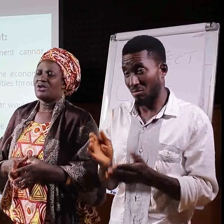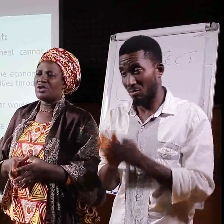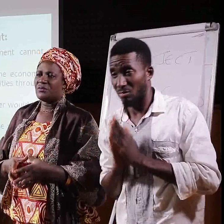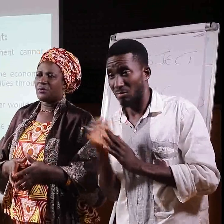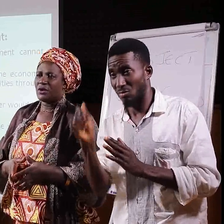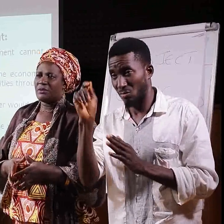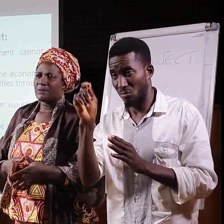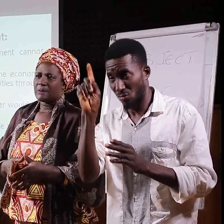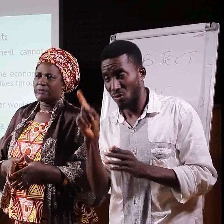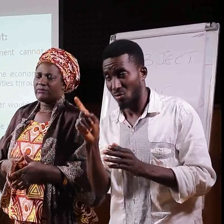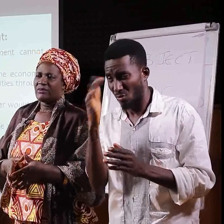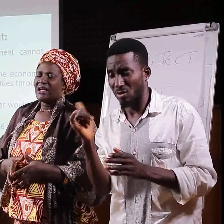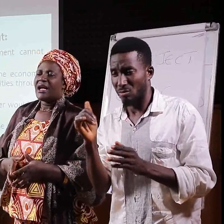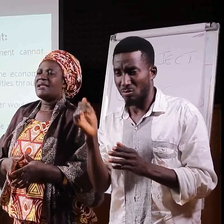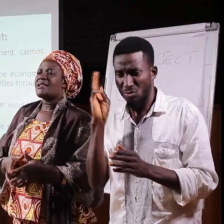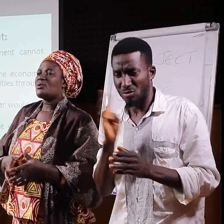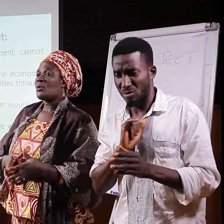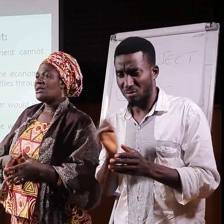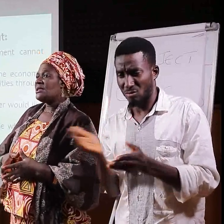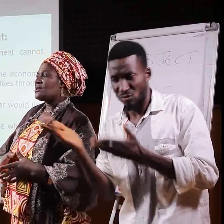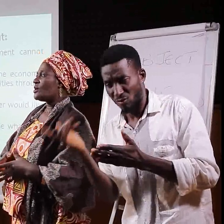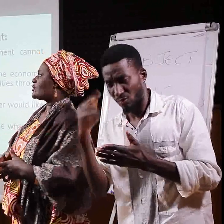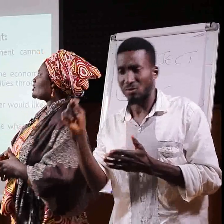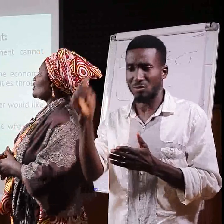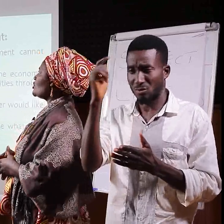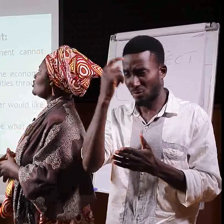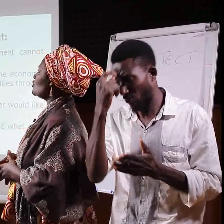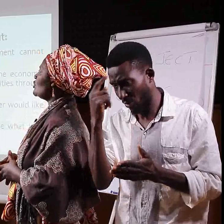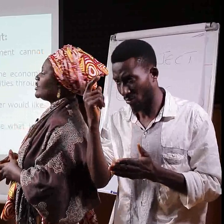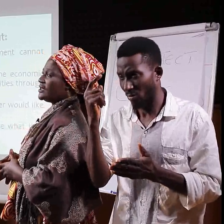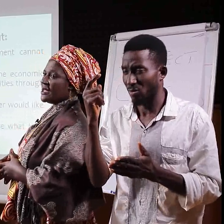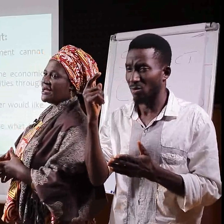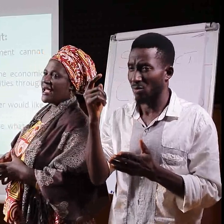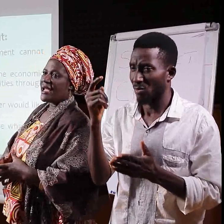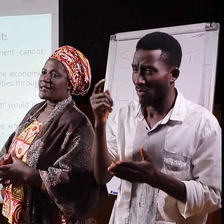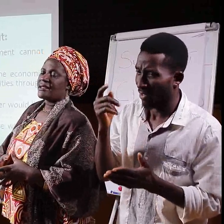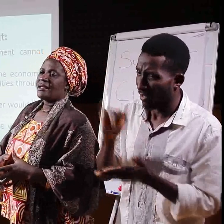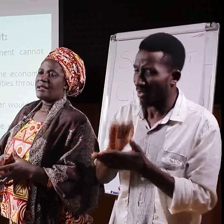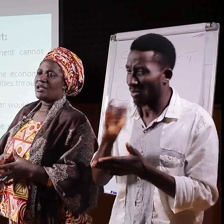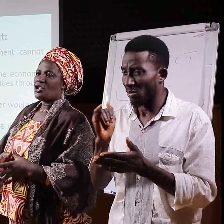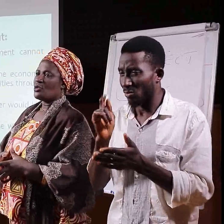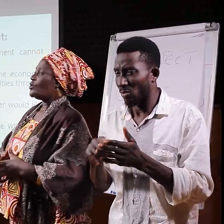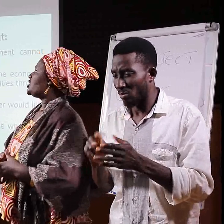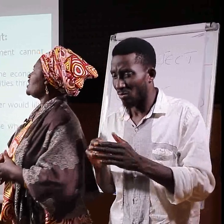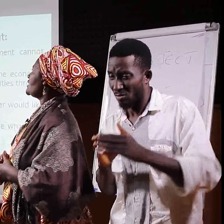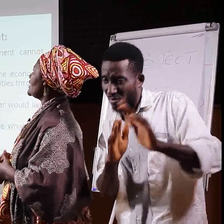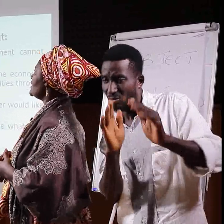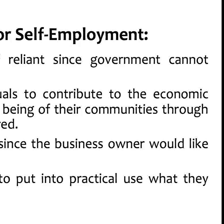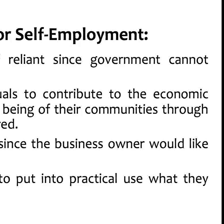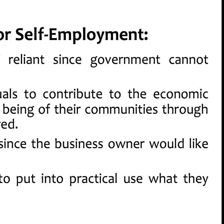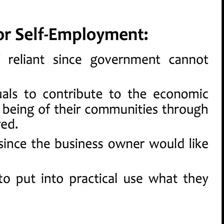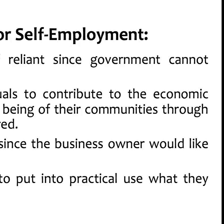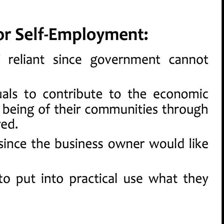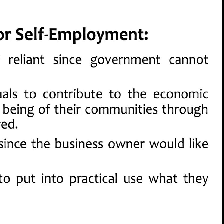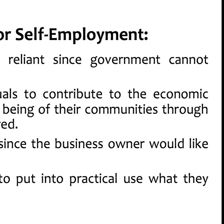government to employ me? And that is what leads us to the next issue, which is